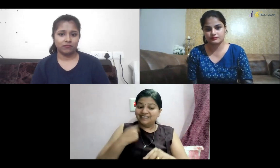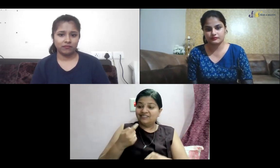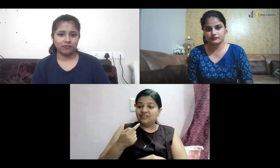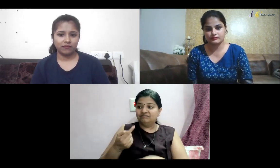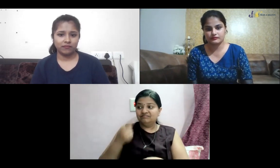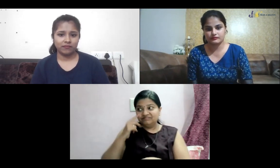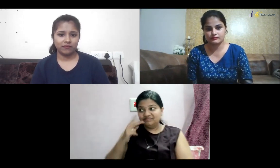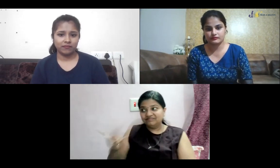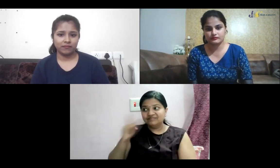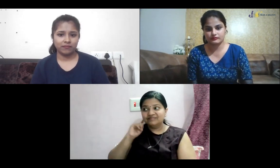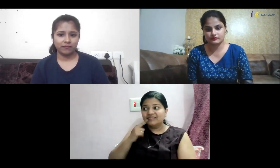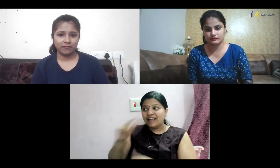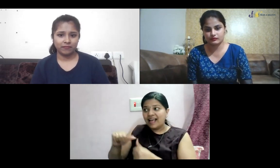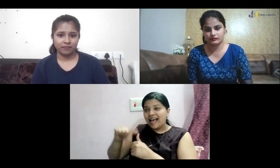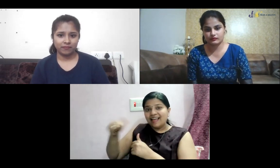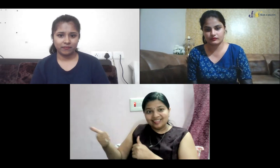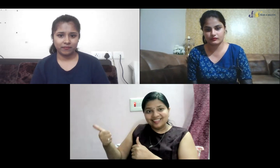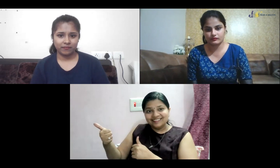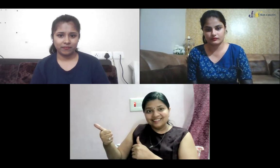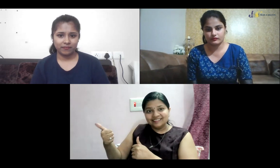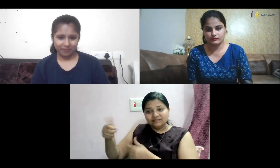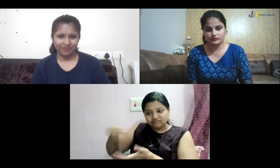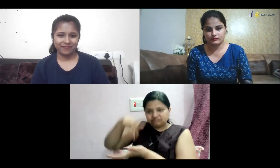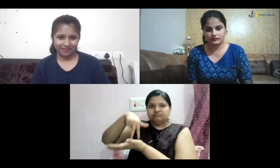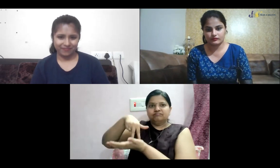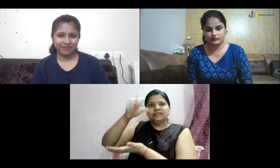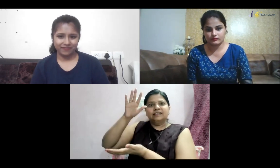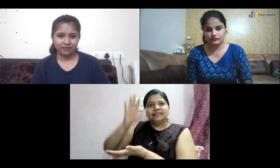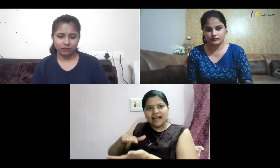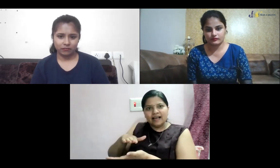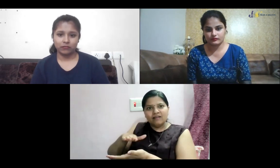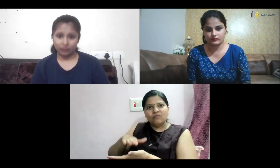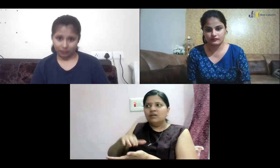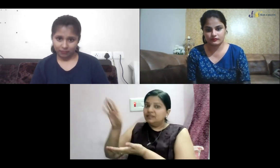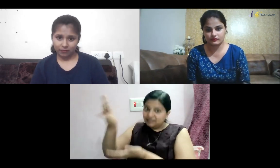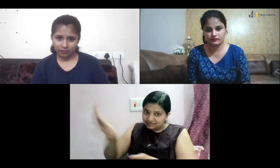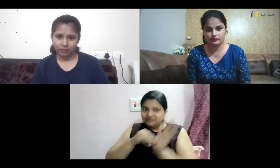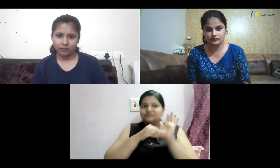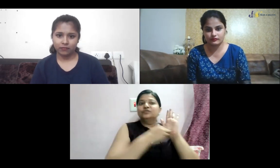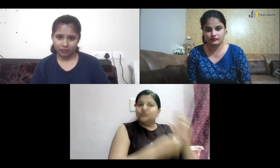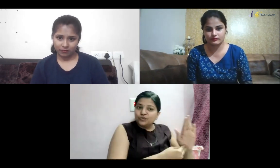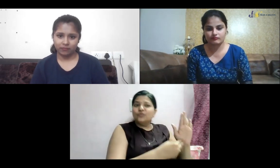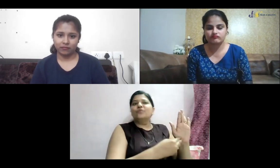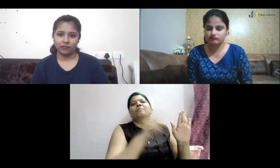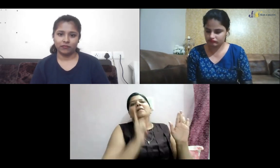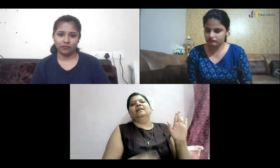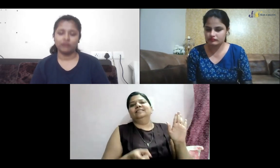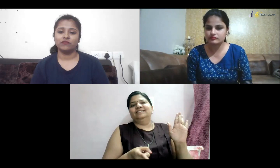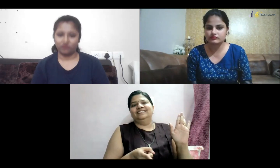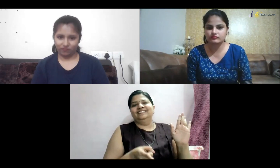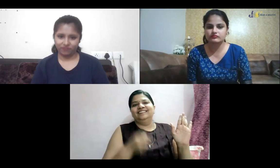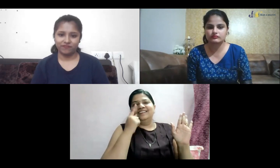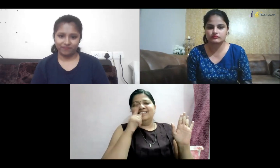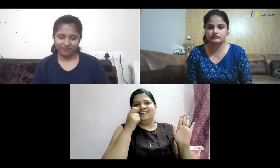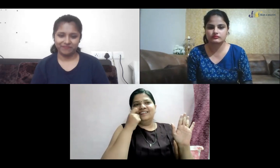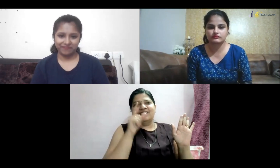can independently, they can stand themselves. I have seen, yeah, another deaf, like, in my neighbor deaf, they are stand. So we have to